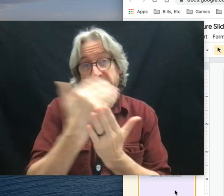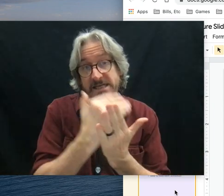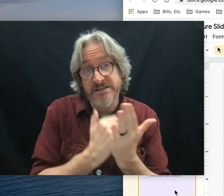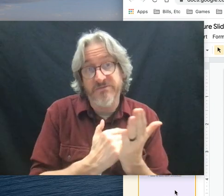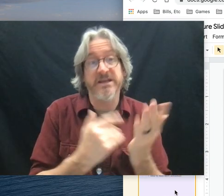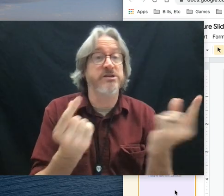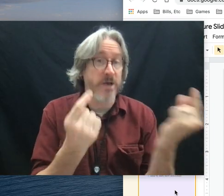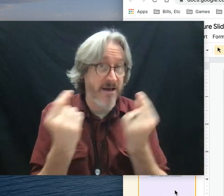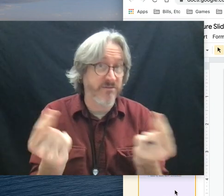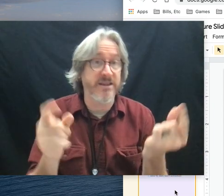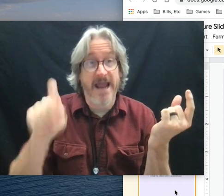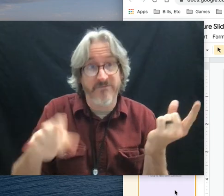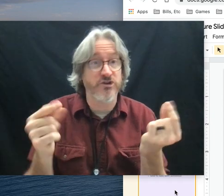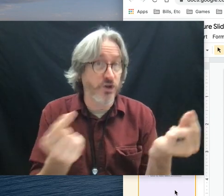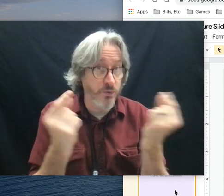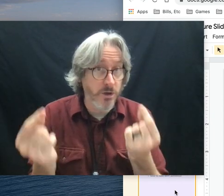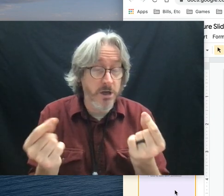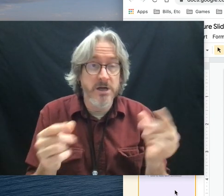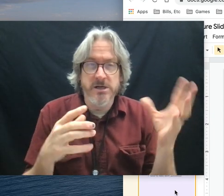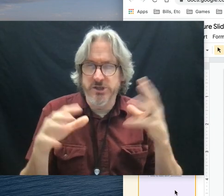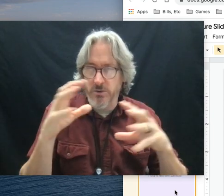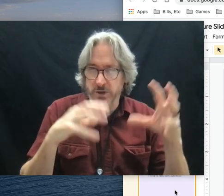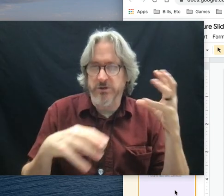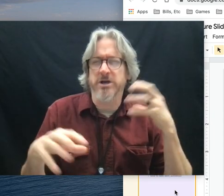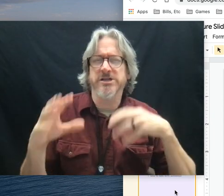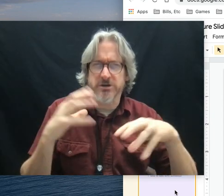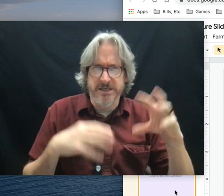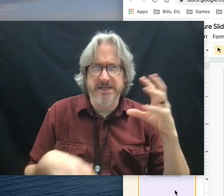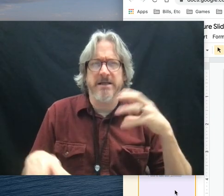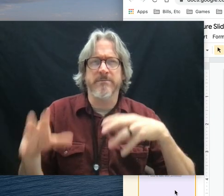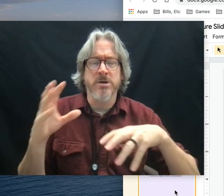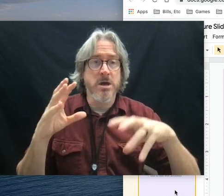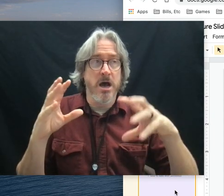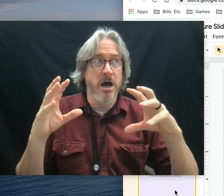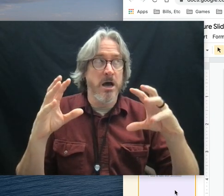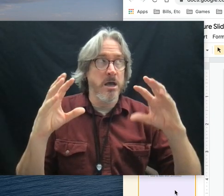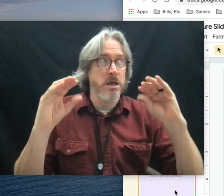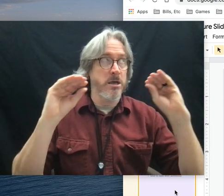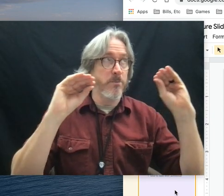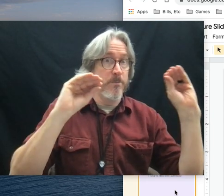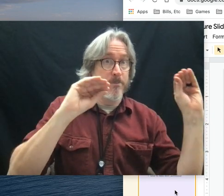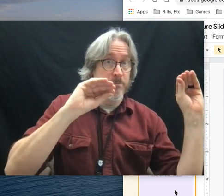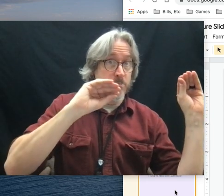like a list of things we have that I have to do. So you're going to start to see them